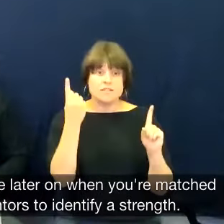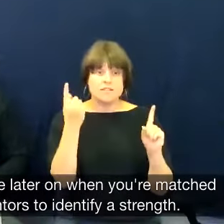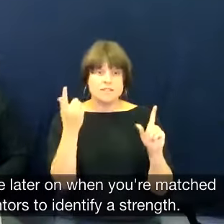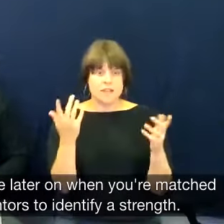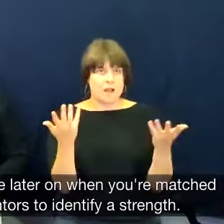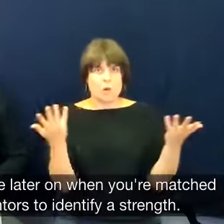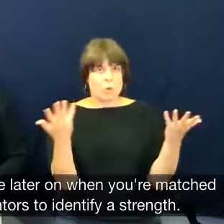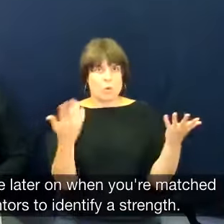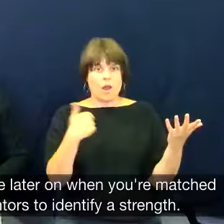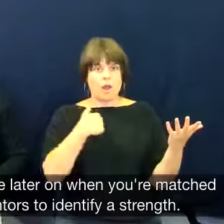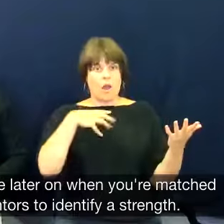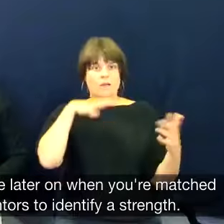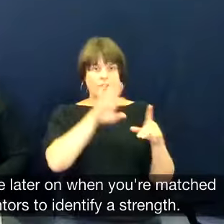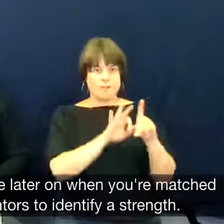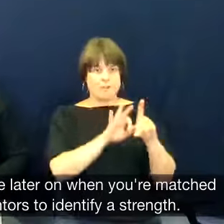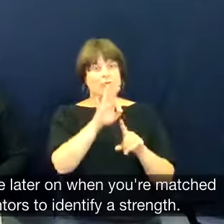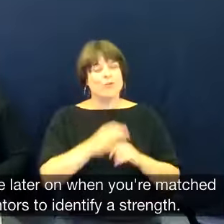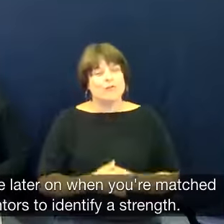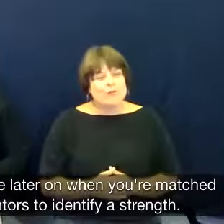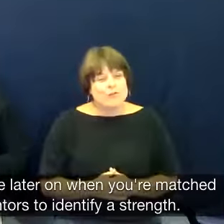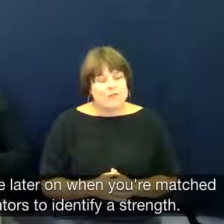areas to help prepare,